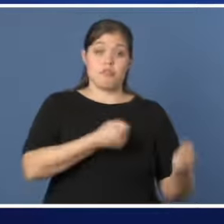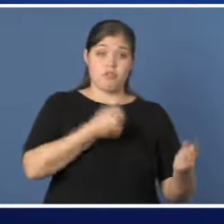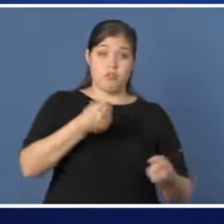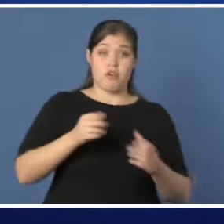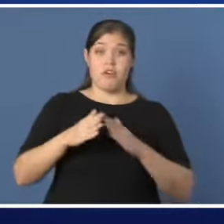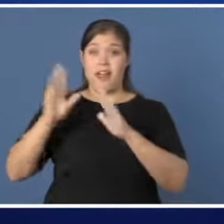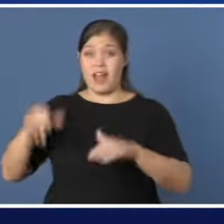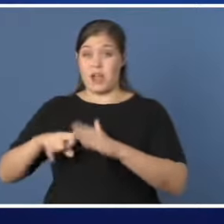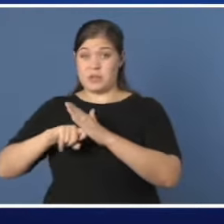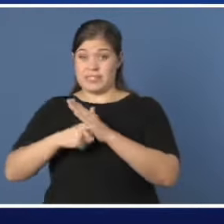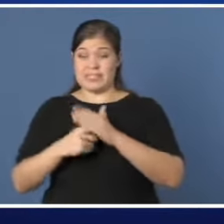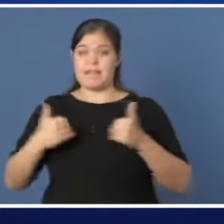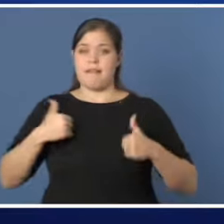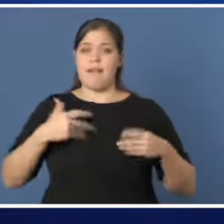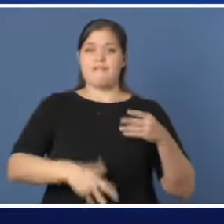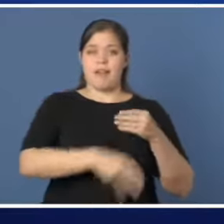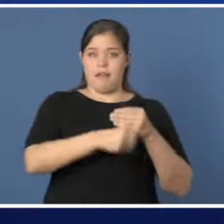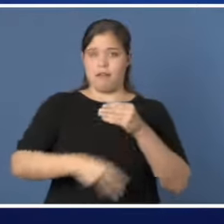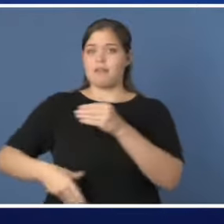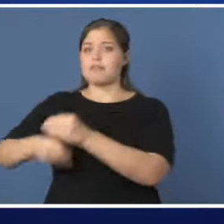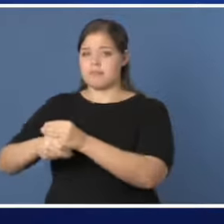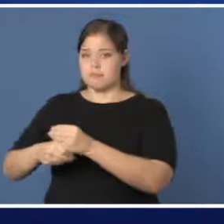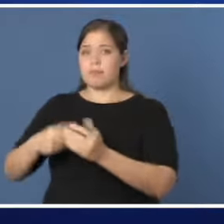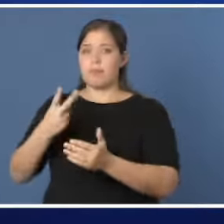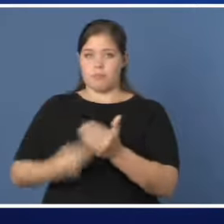Extra set of car and house keys.